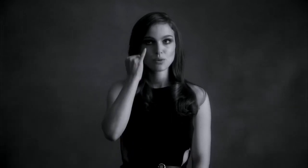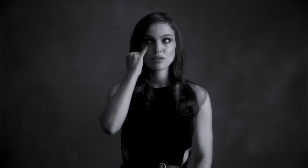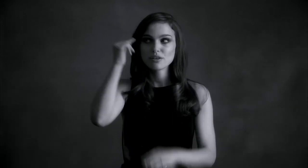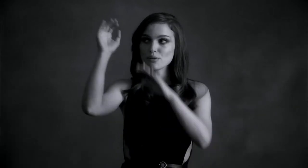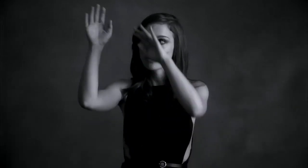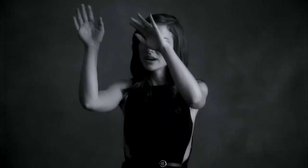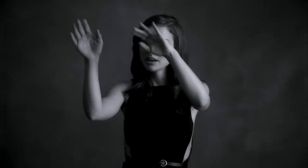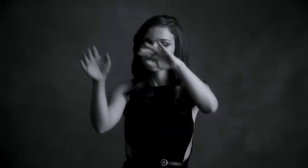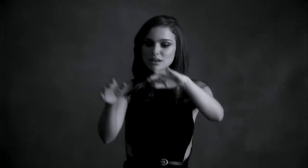what if it rained?